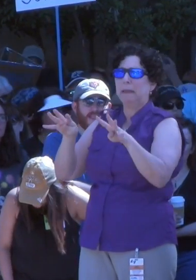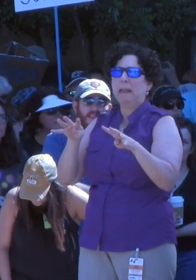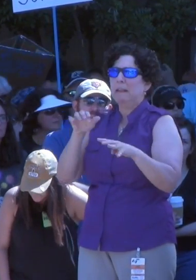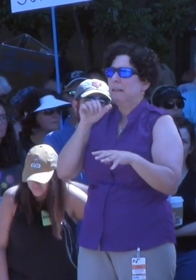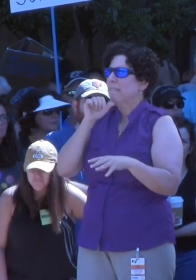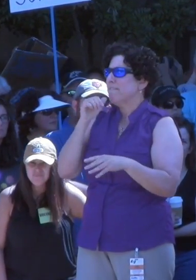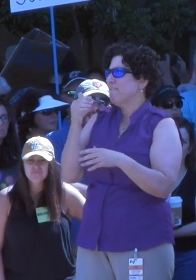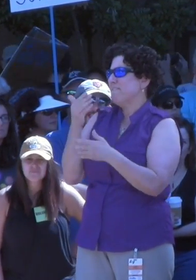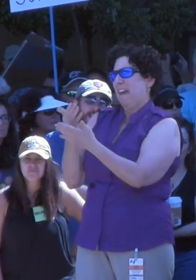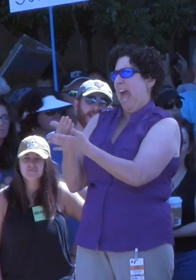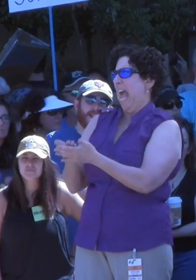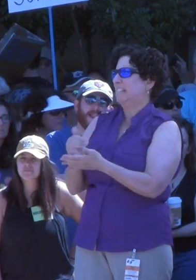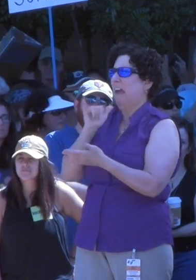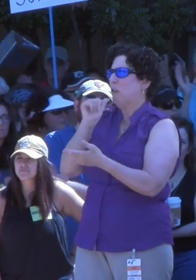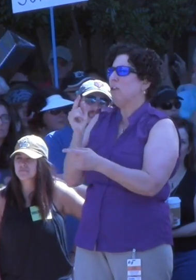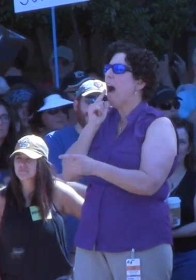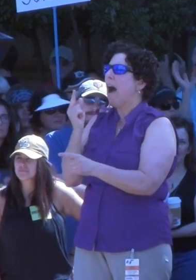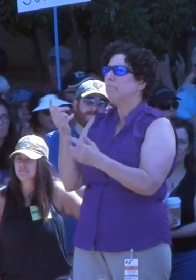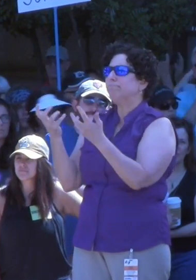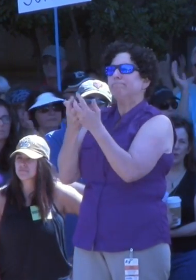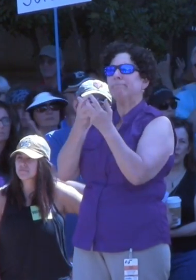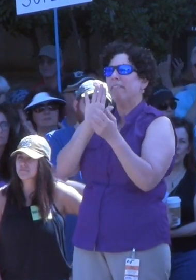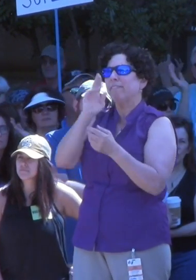facts must end.